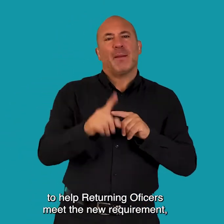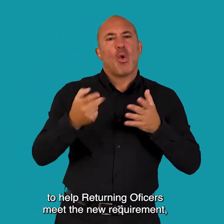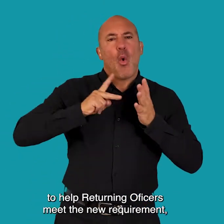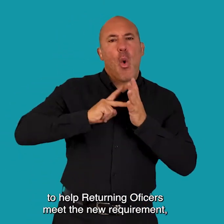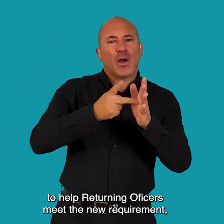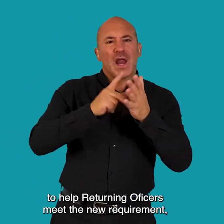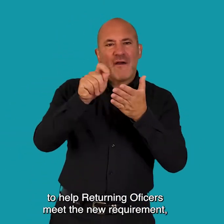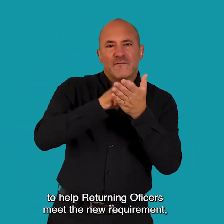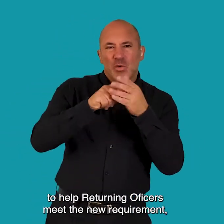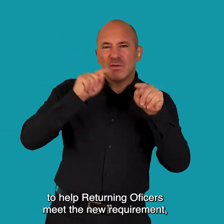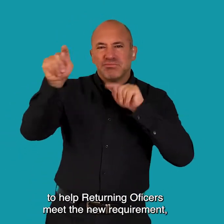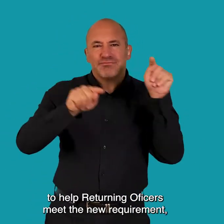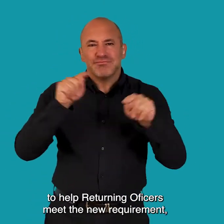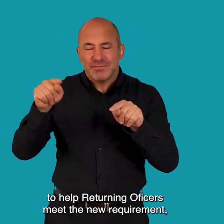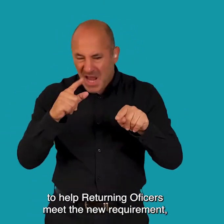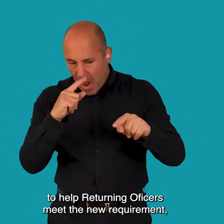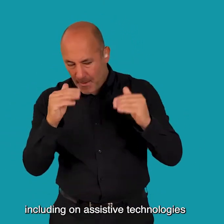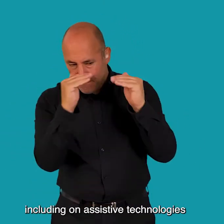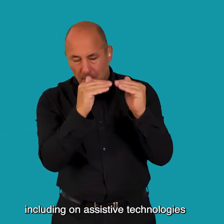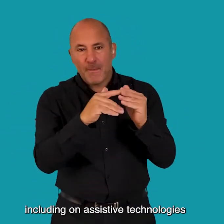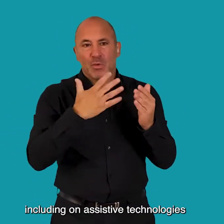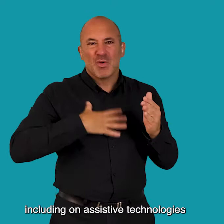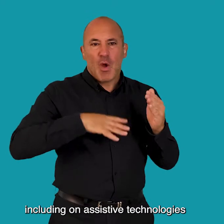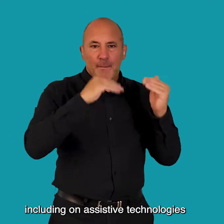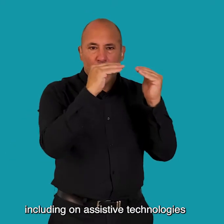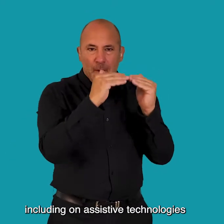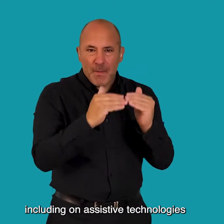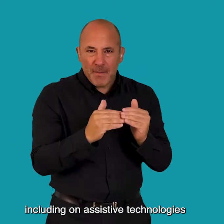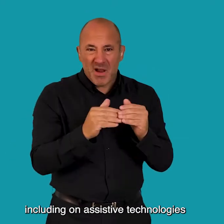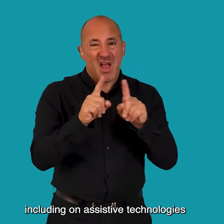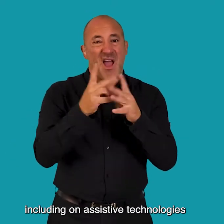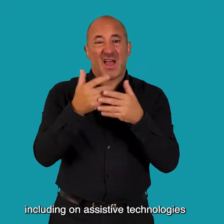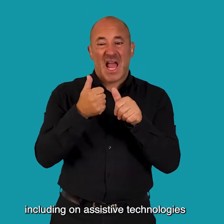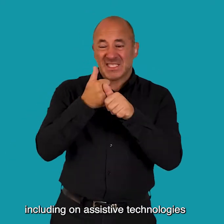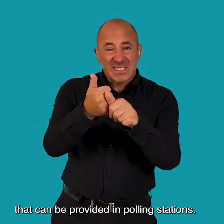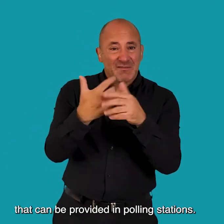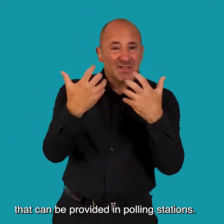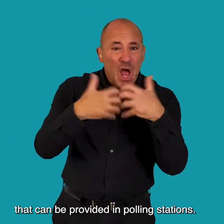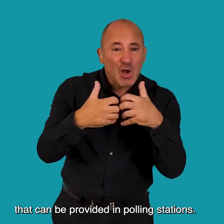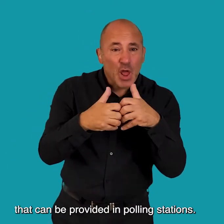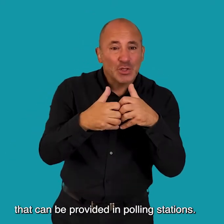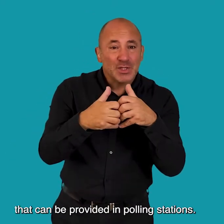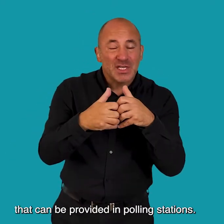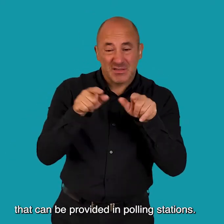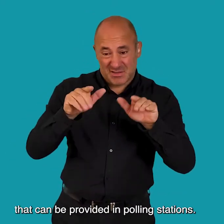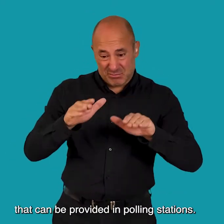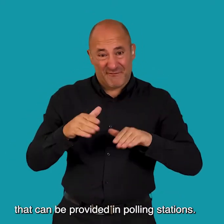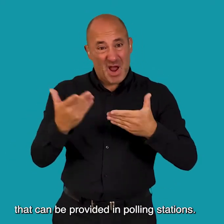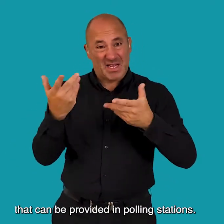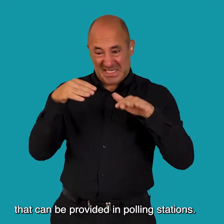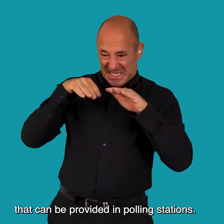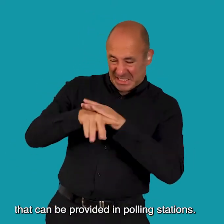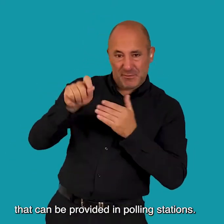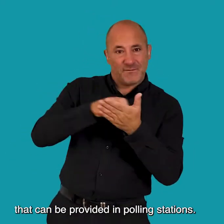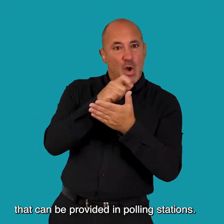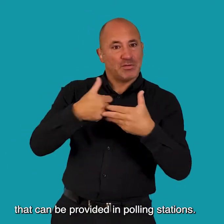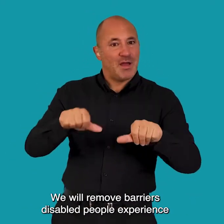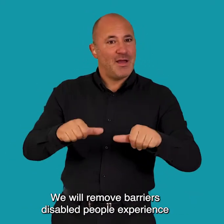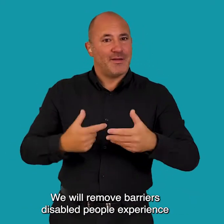officers meet the new requirement, including on assistive technologies that can be provided in polling stations. We will